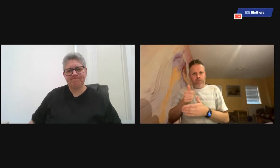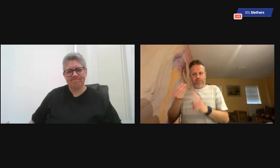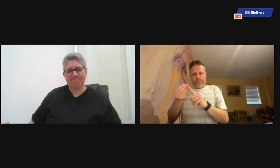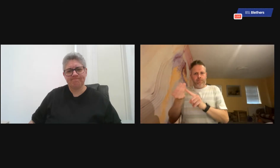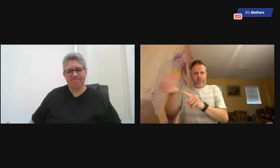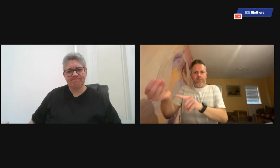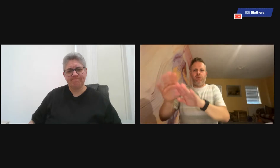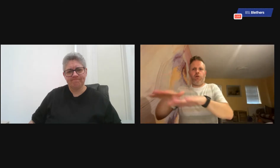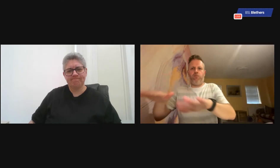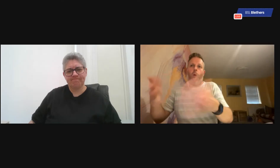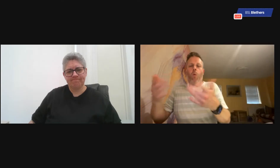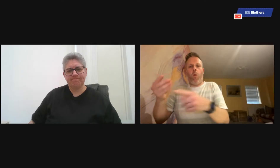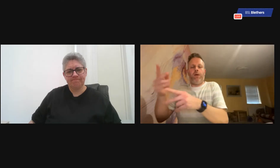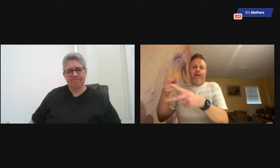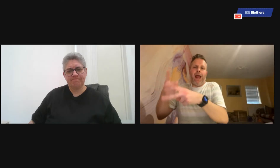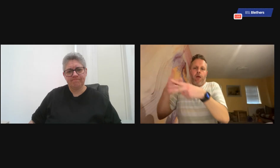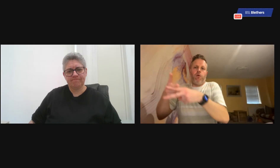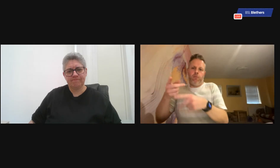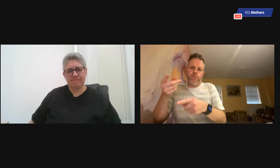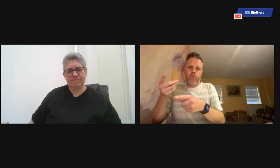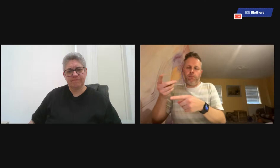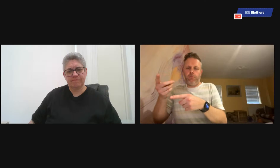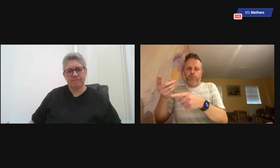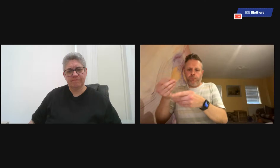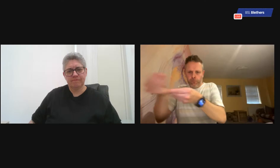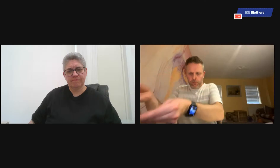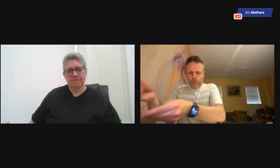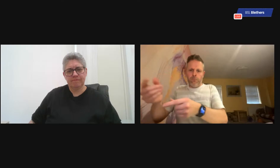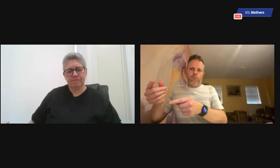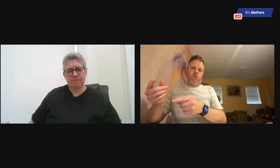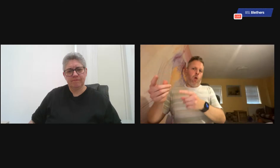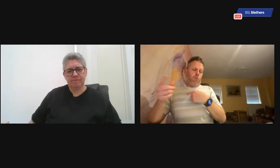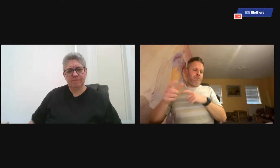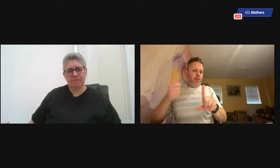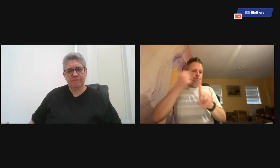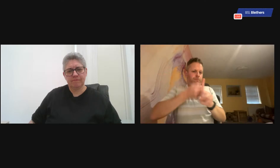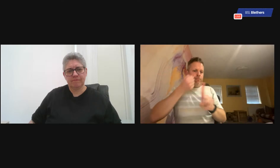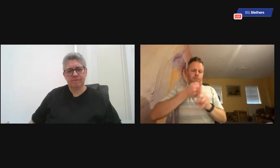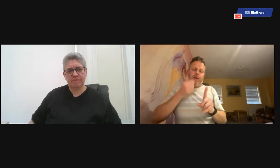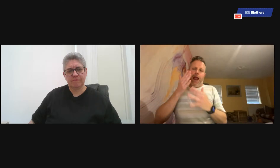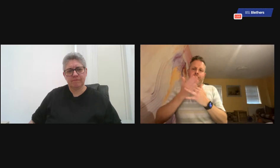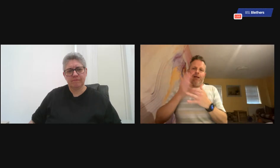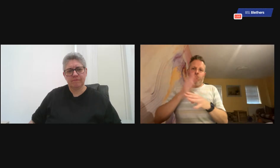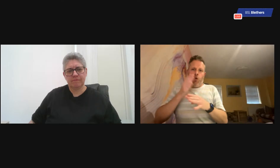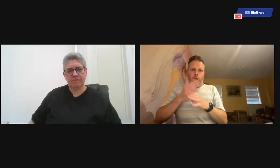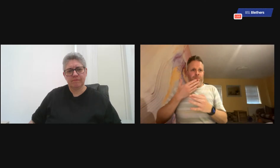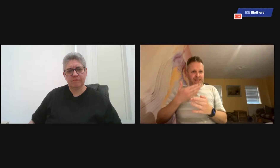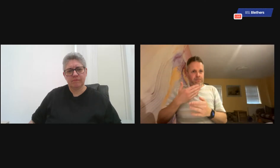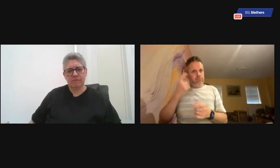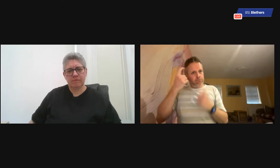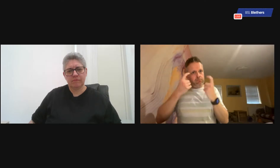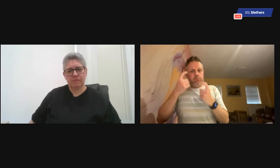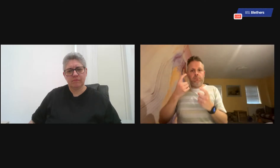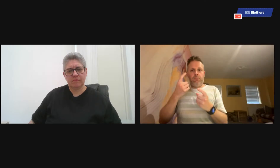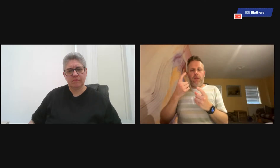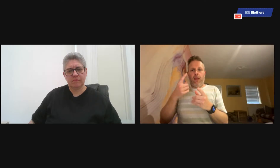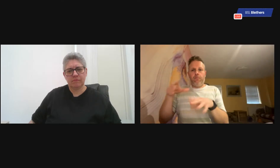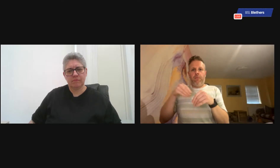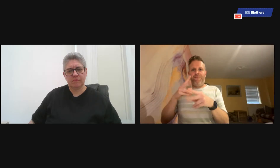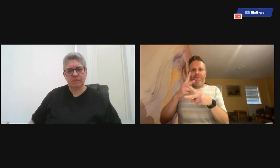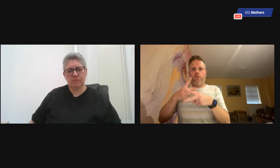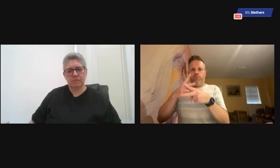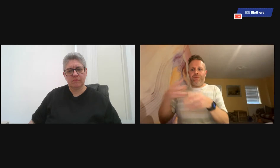just I felt a bit off because I may well be taking money from the charity to pay for the interpreter for